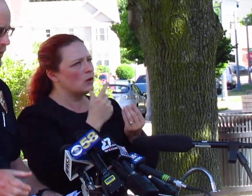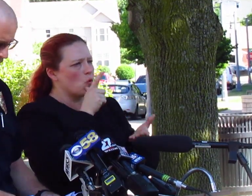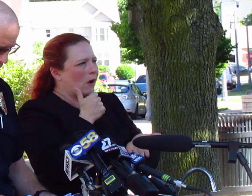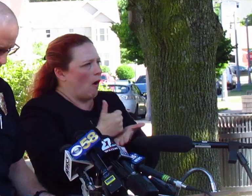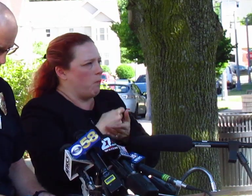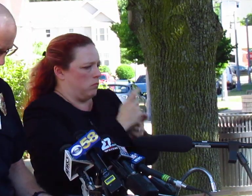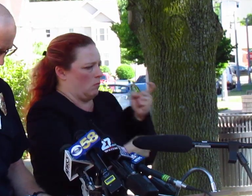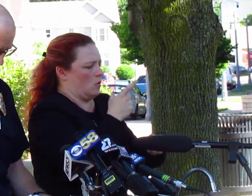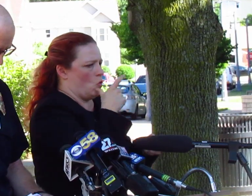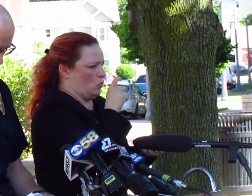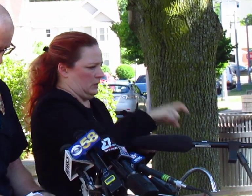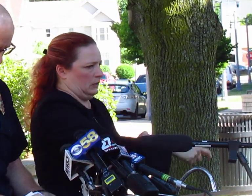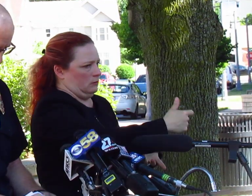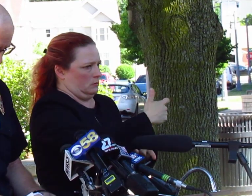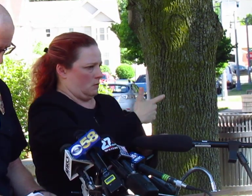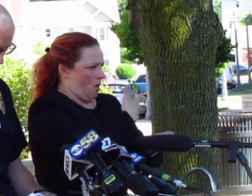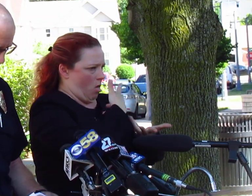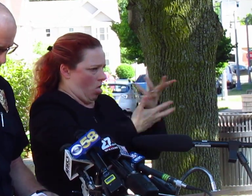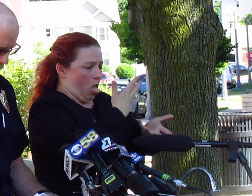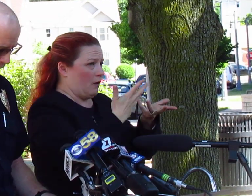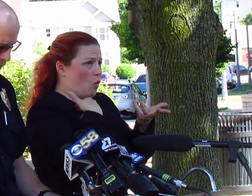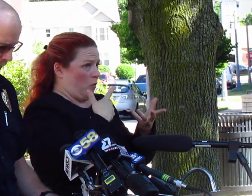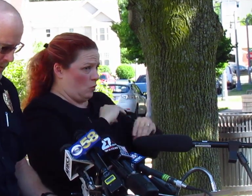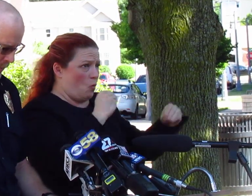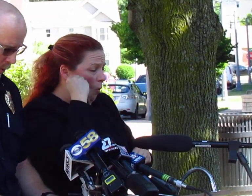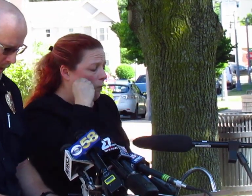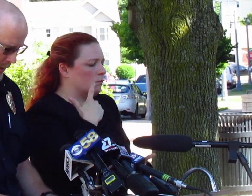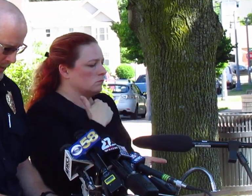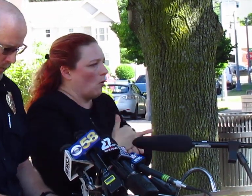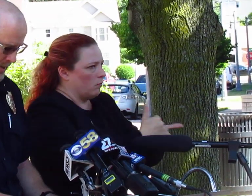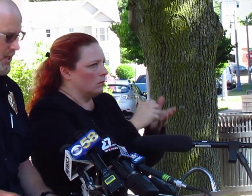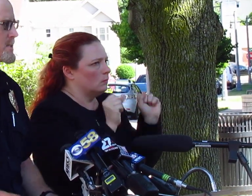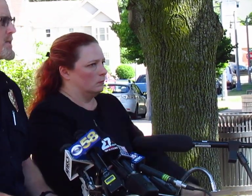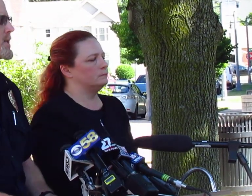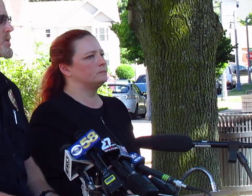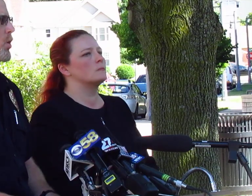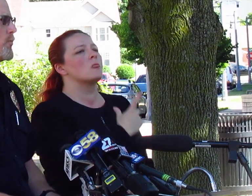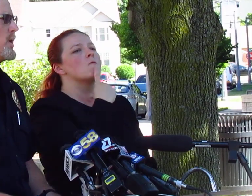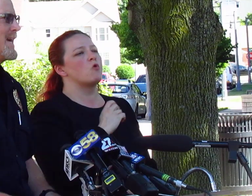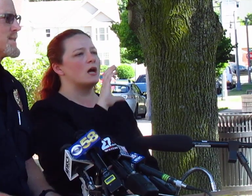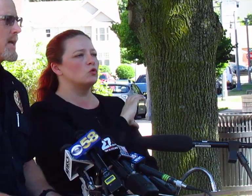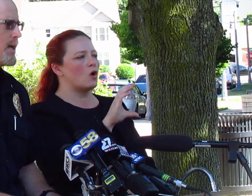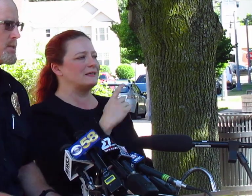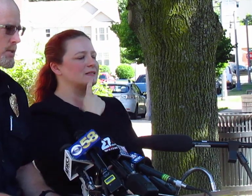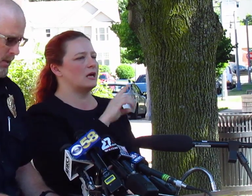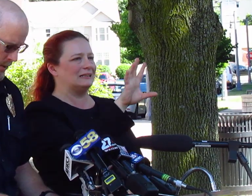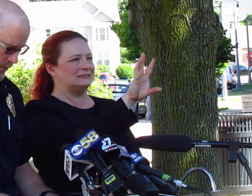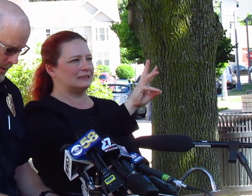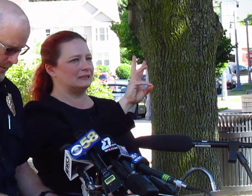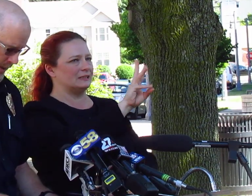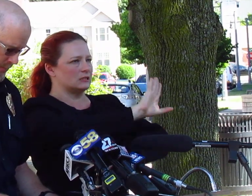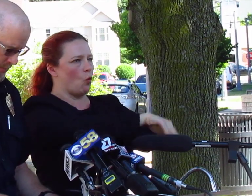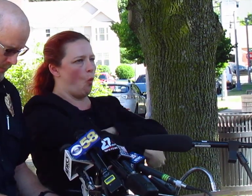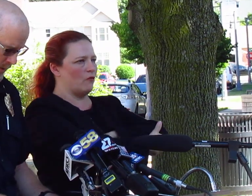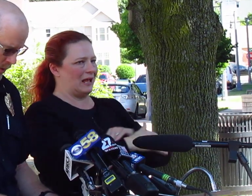to help those folks that have been displaced. The Red Cross reported that there were 66 overnight stays during